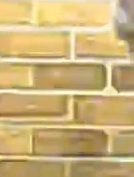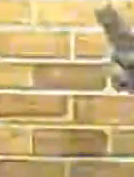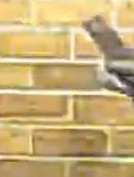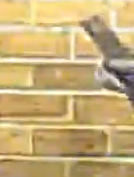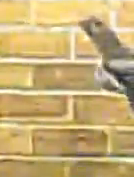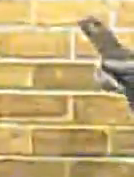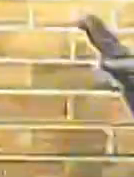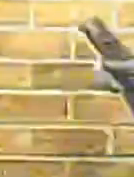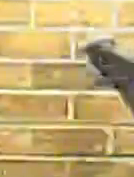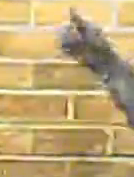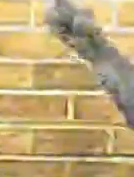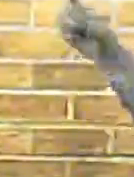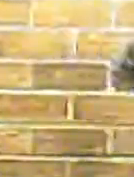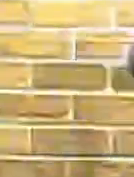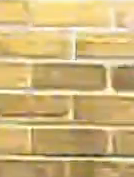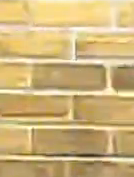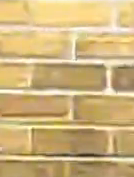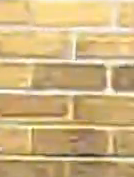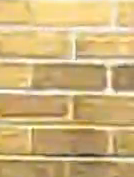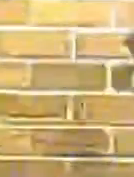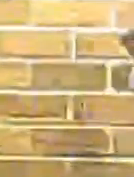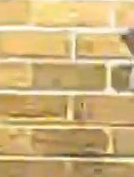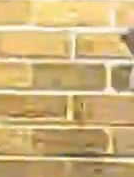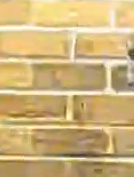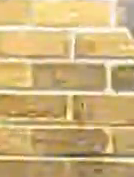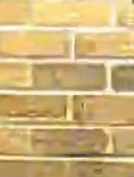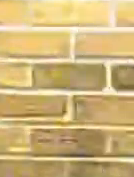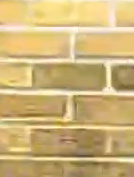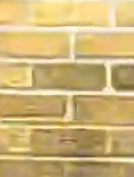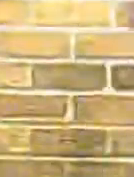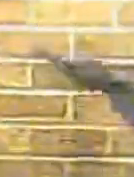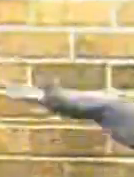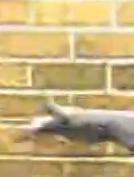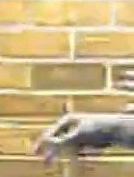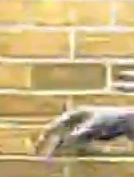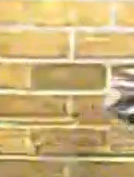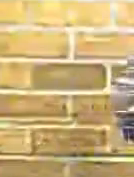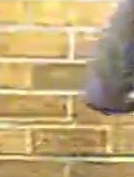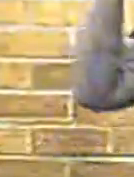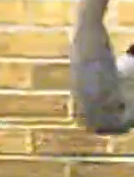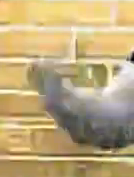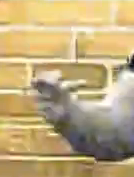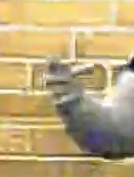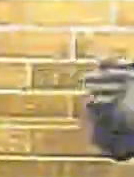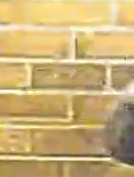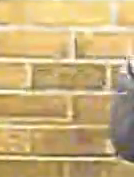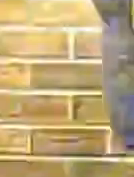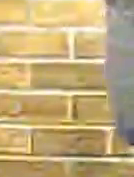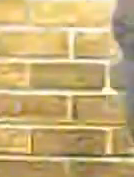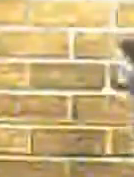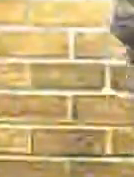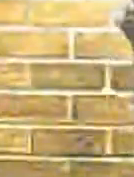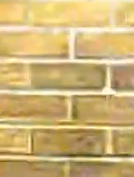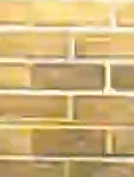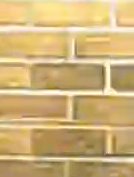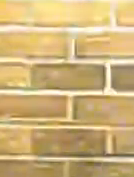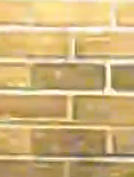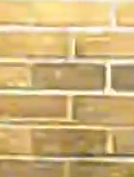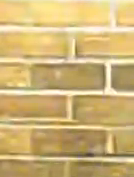We're not going be really near the children. There won't be any destruction to anybody. The brown belts going be out from the Chiefs and the green belts.